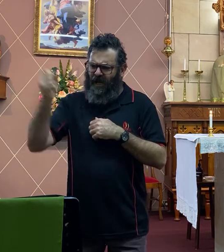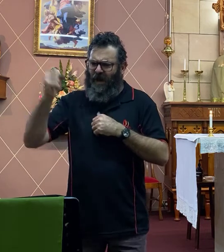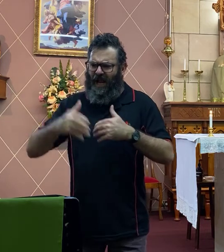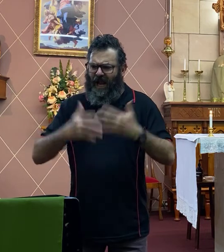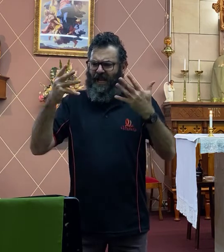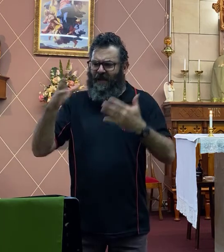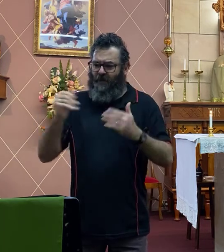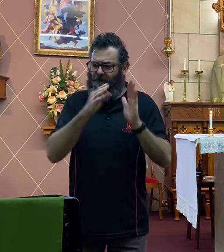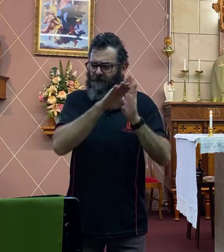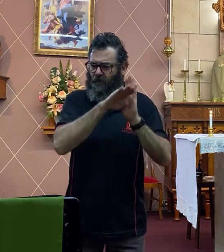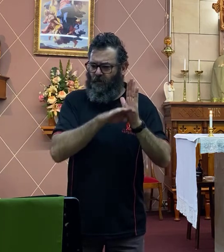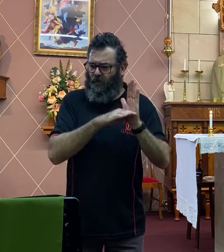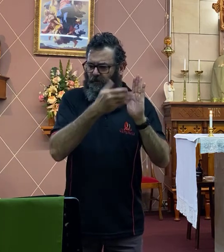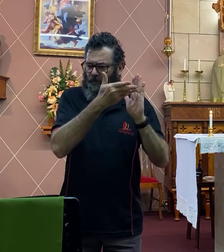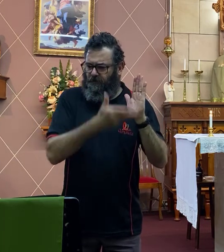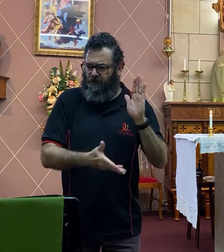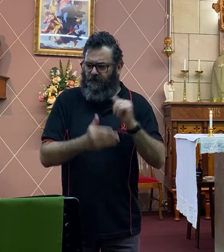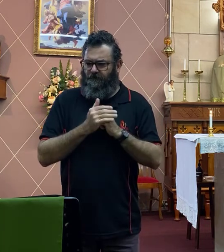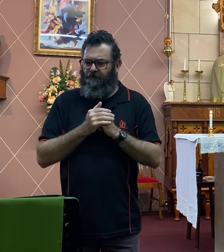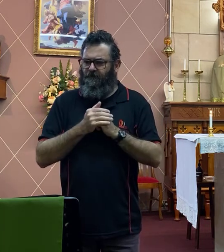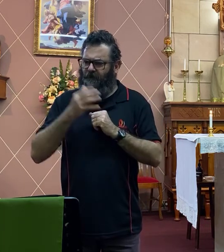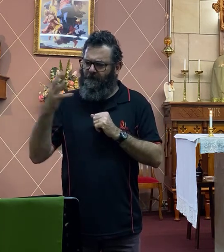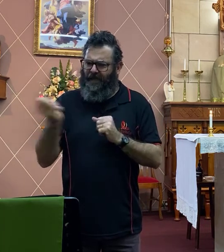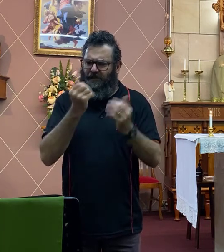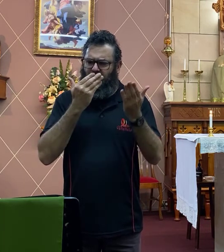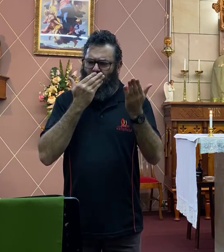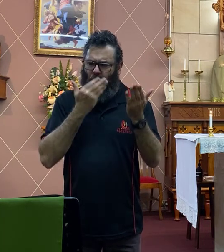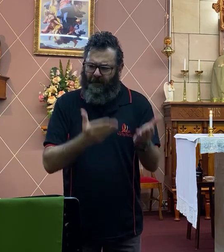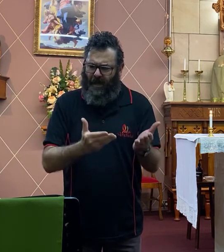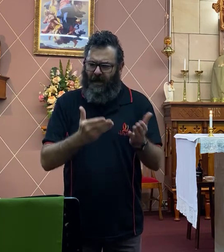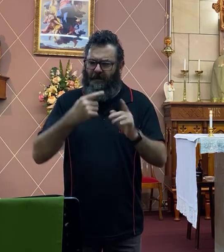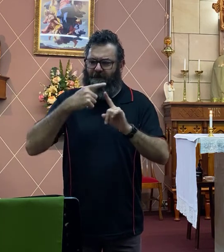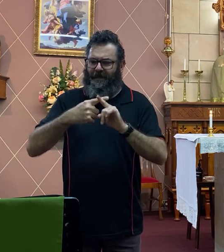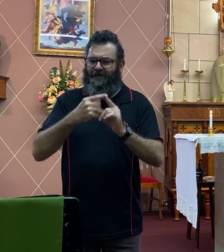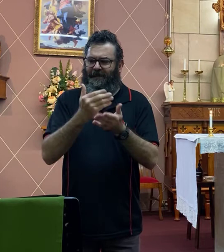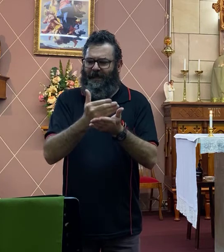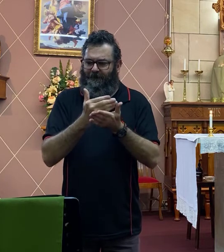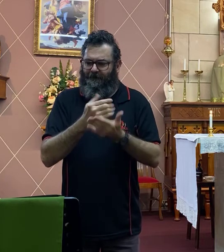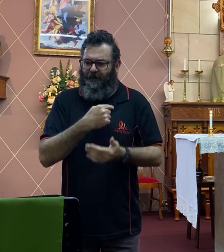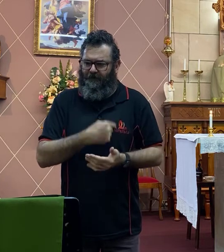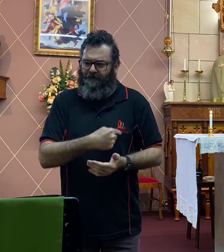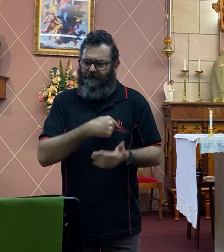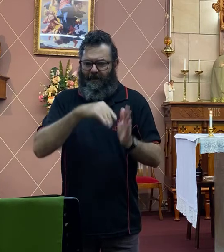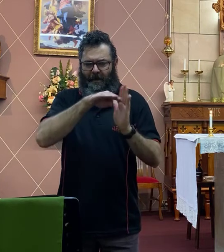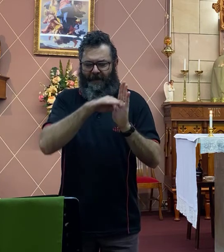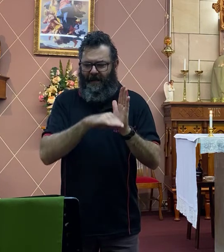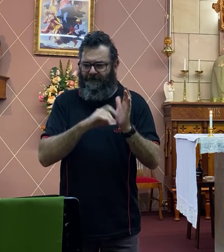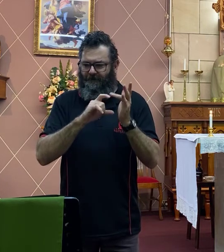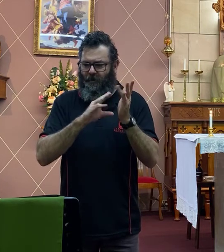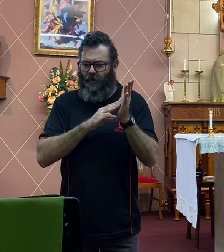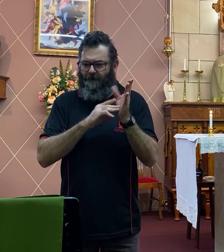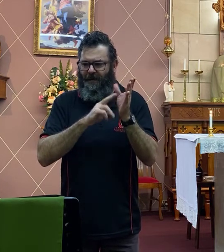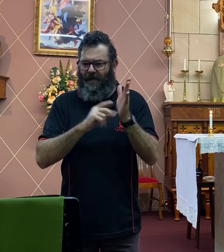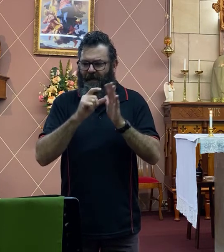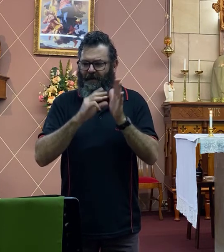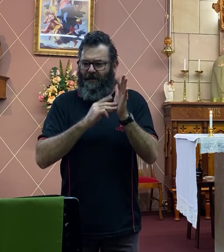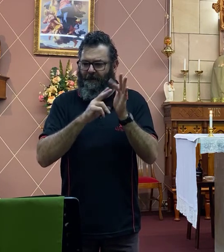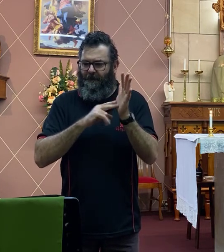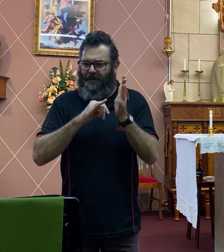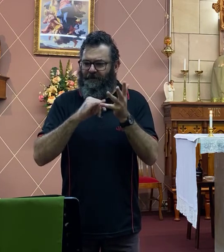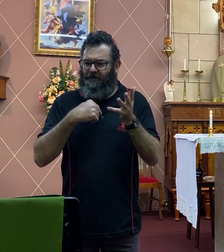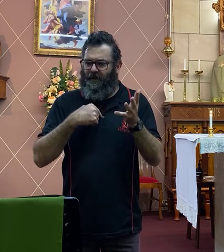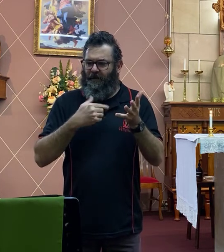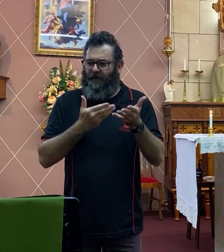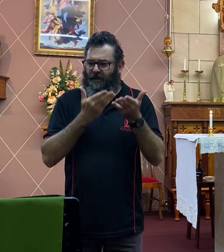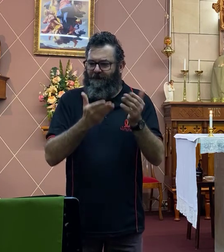You will not add anything to the laws that I give you, and you must not take away anything from the laws. You must obey and keep